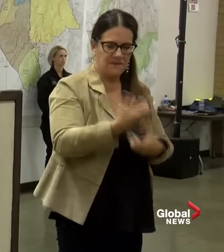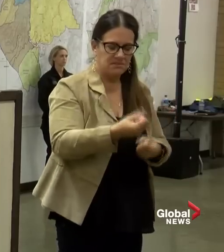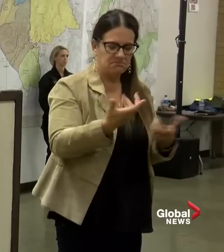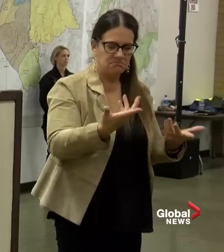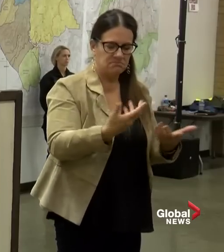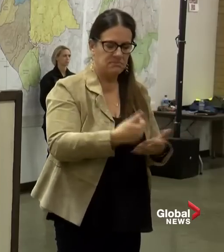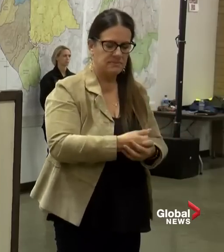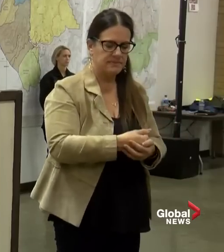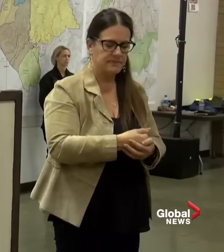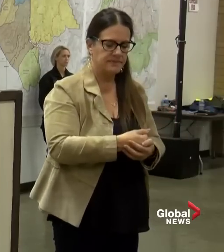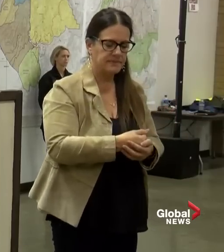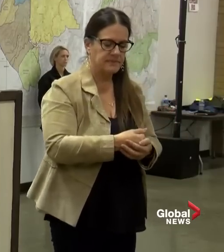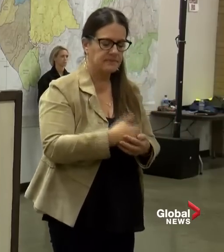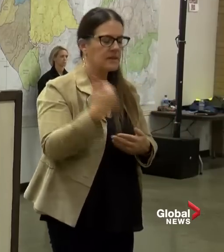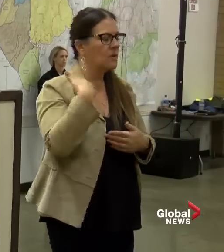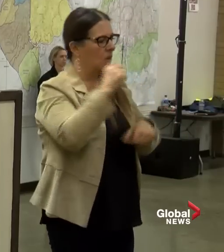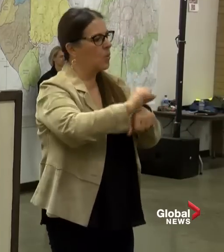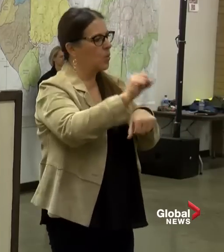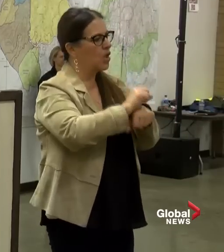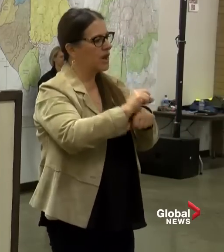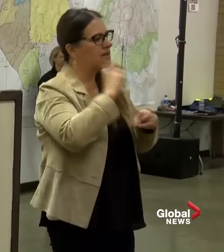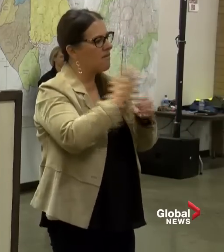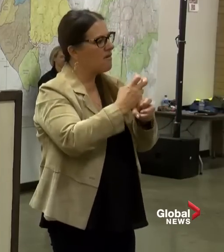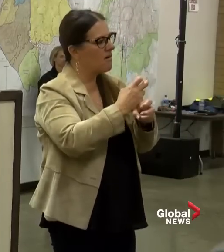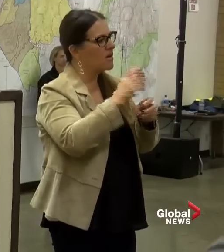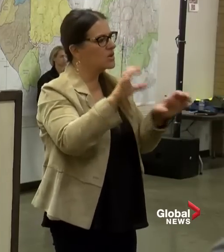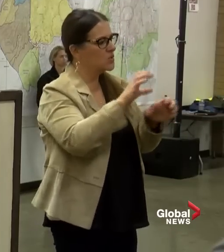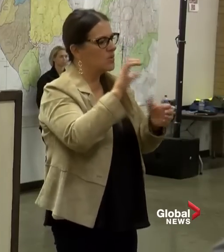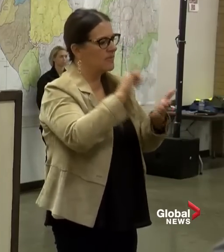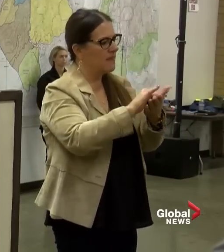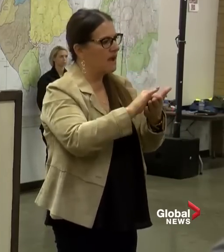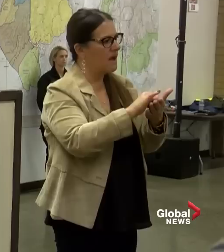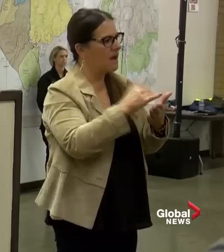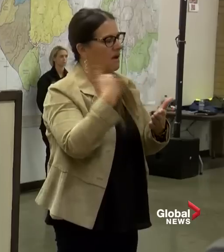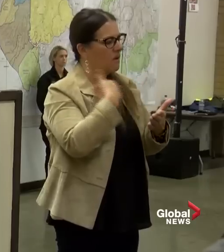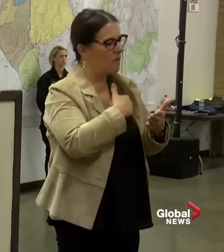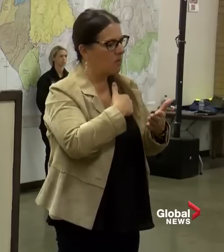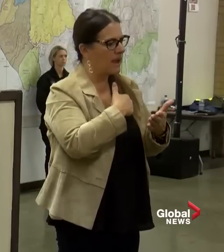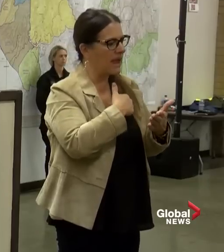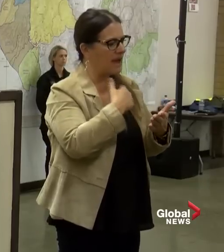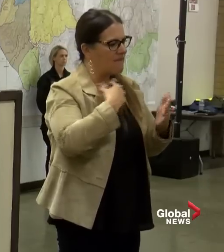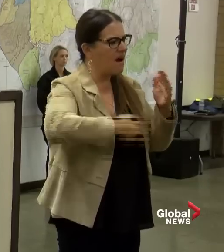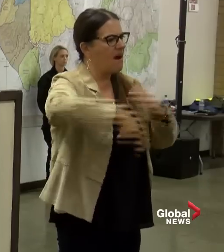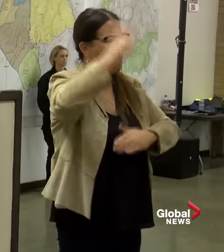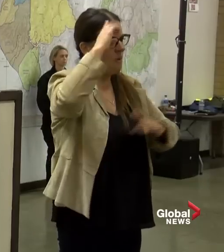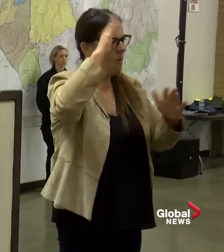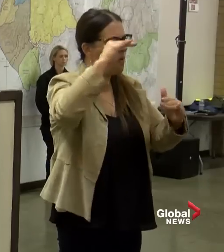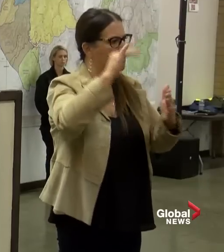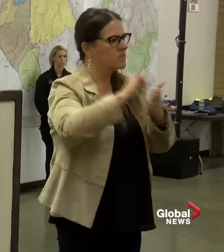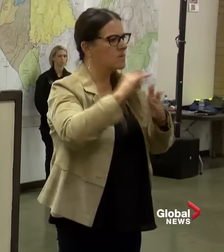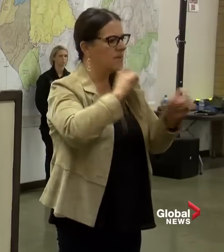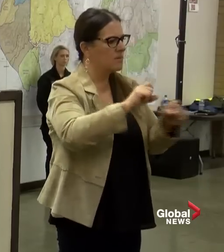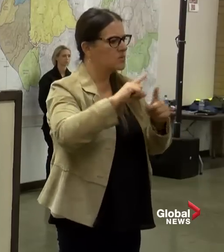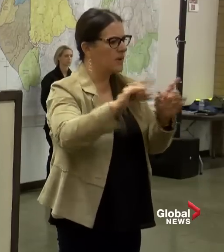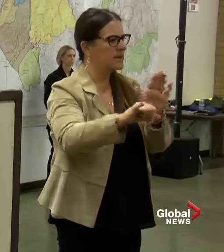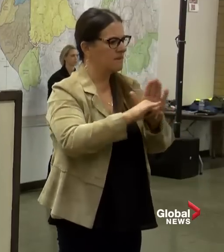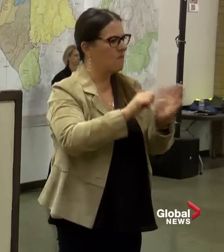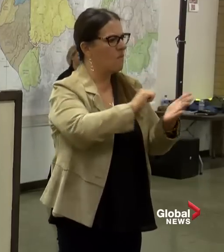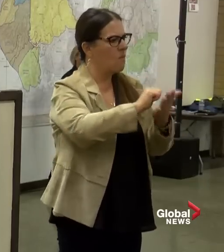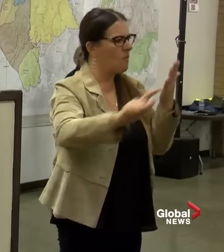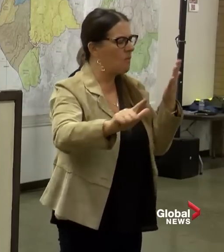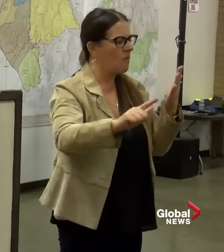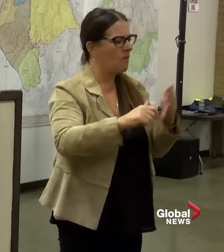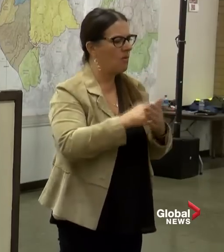Well, we're working diligently to do that. We hold out a high degree of hope that we're going to do that.